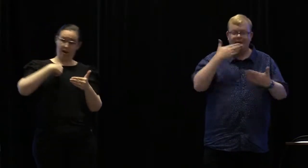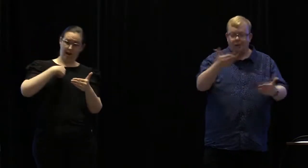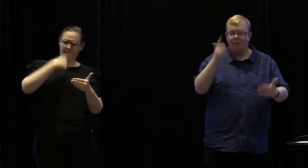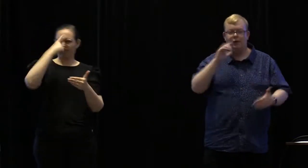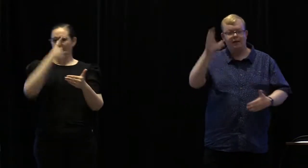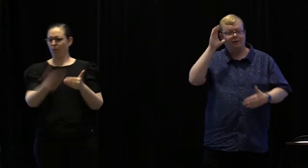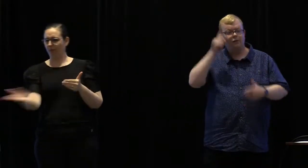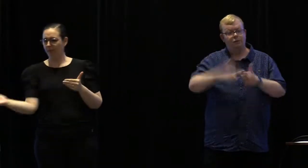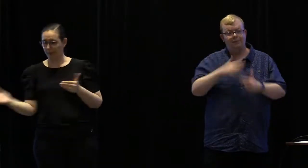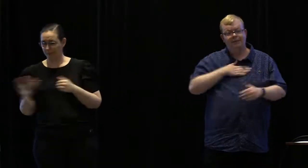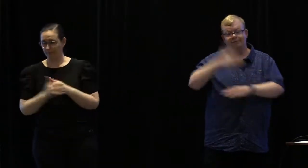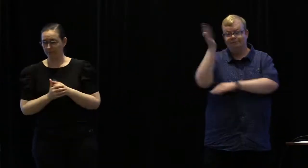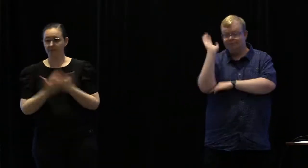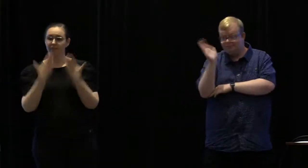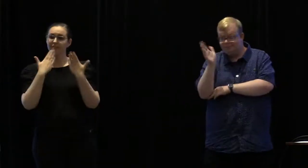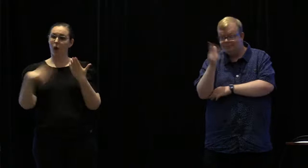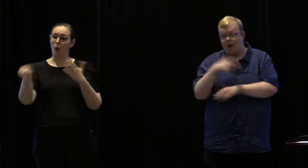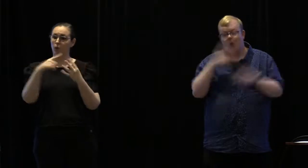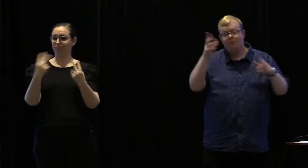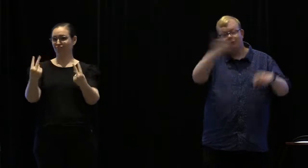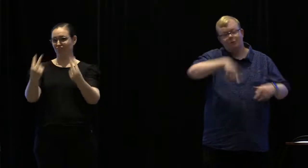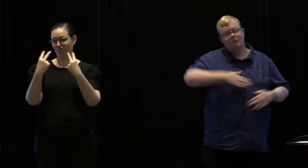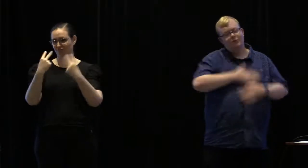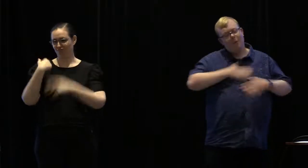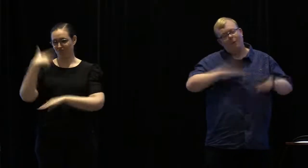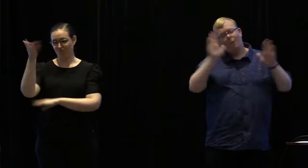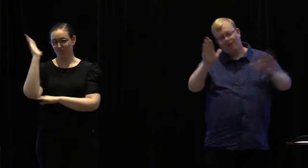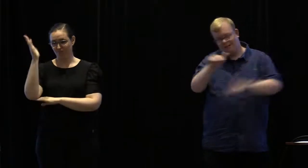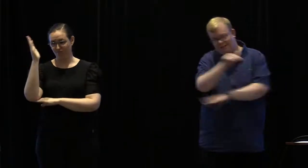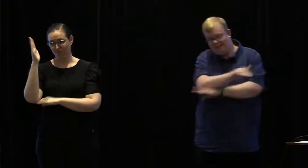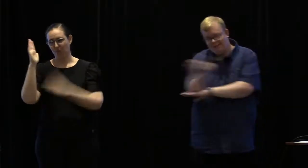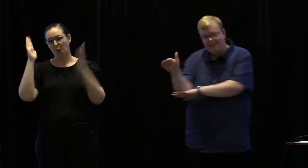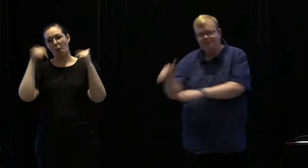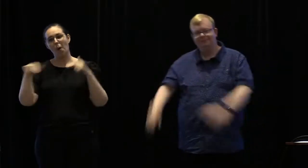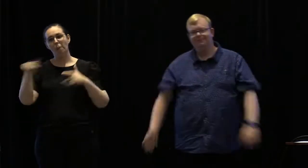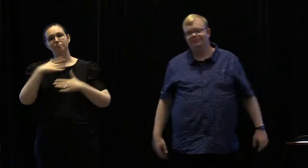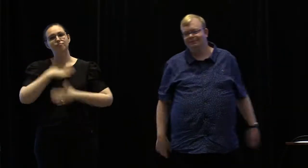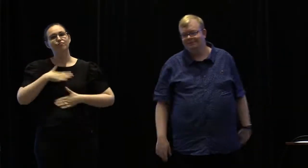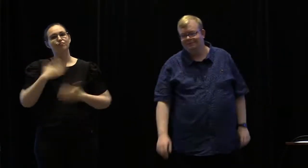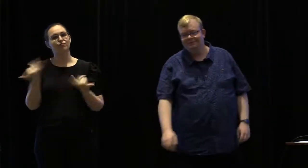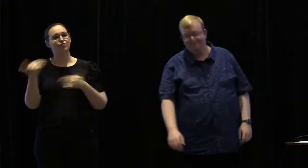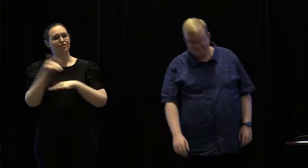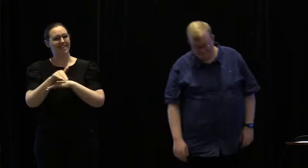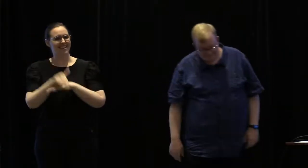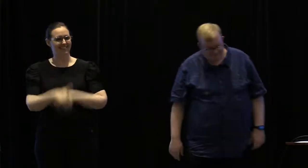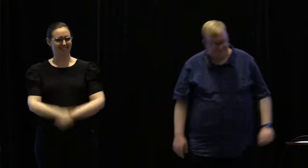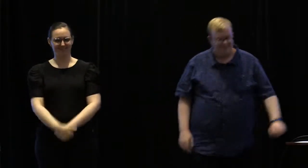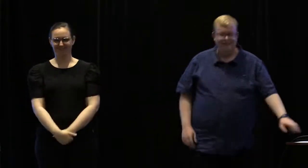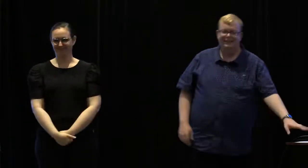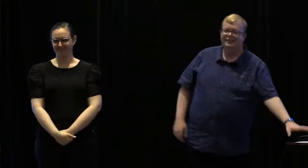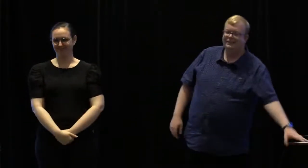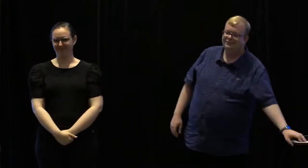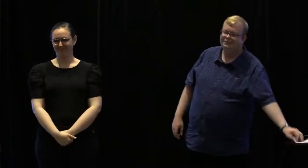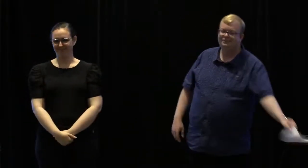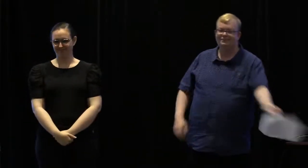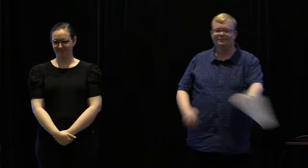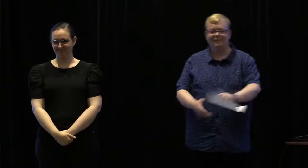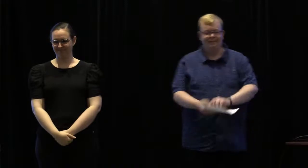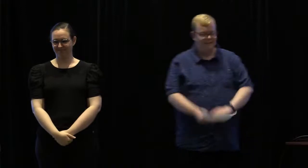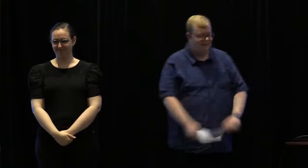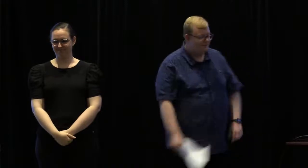future. Thank you so much for listening to my presentation, and I hope you all have a wonderful evening.